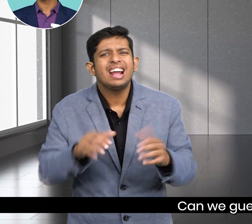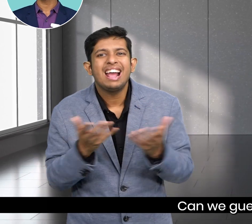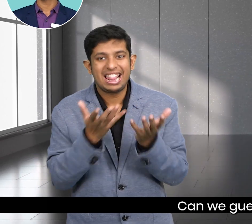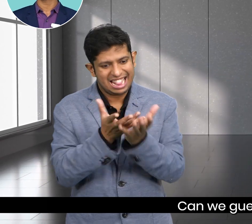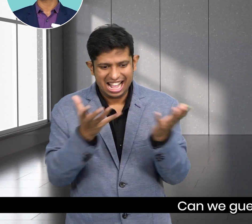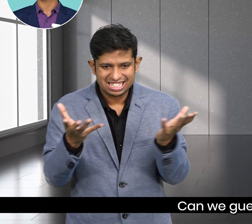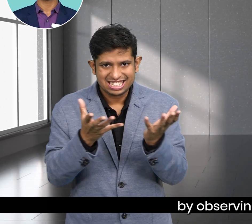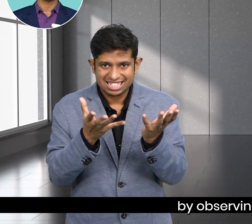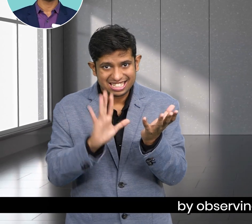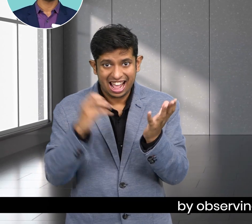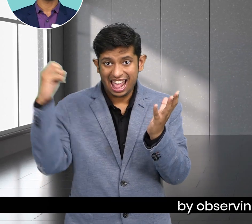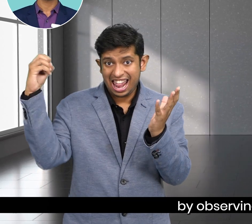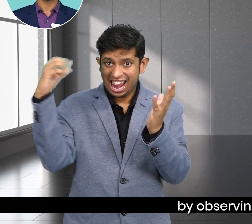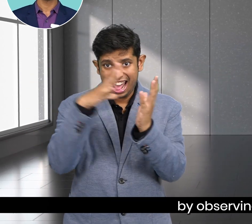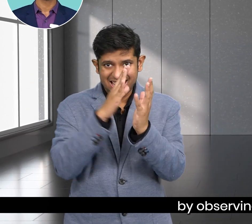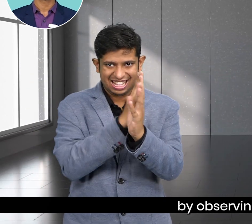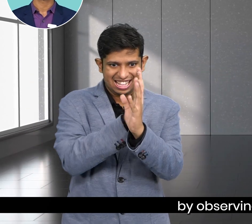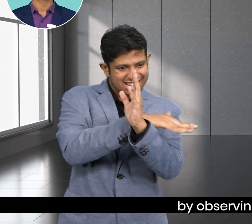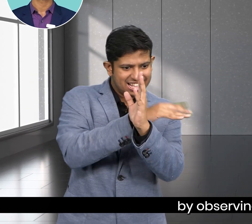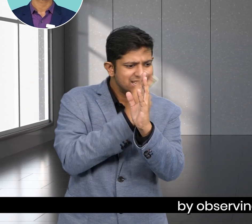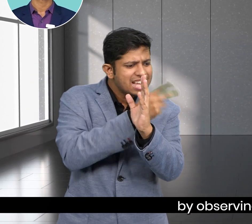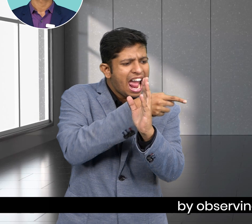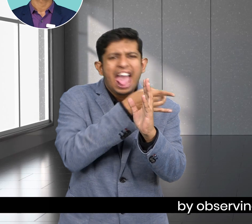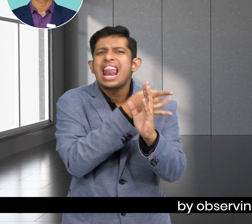Can we guess the object by observing its shadow?